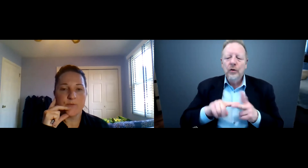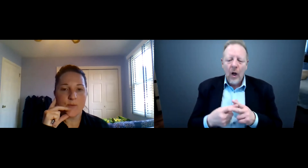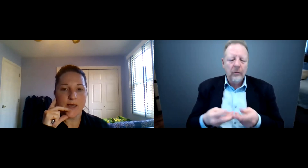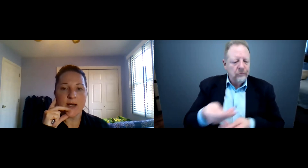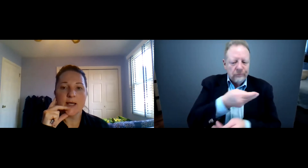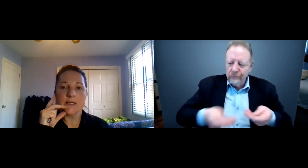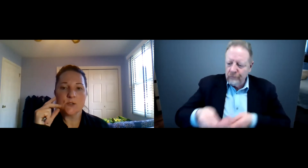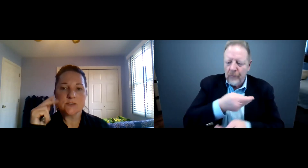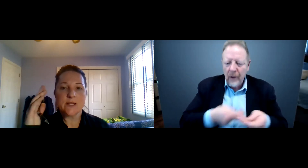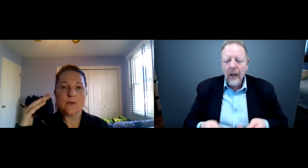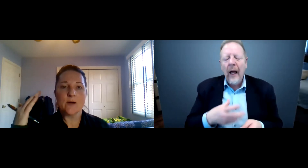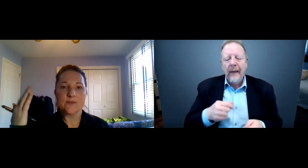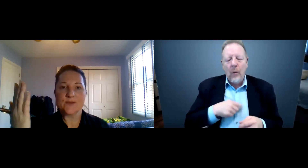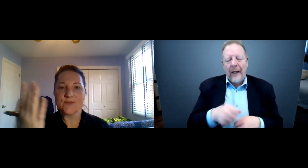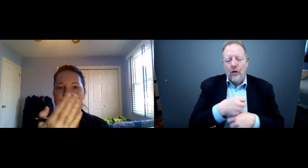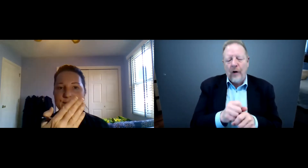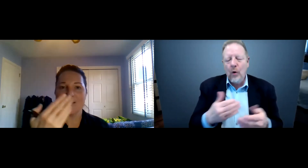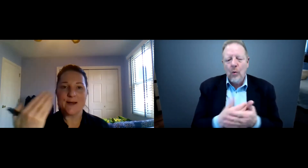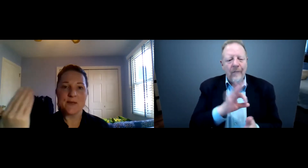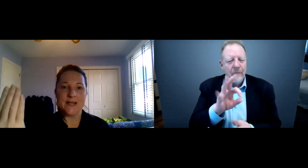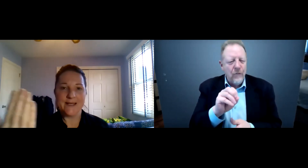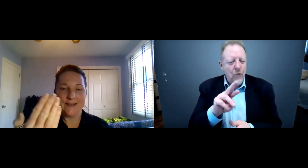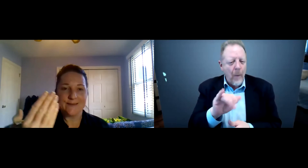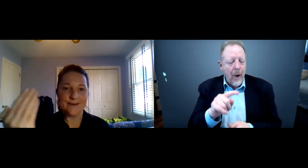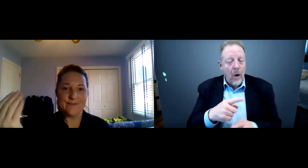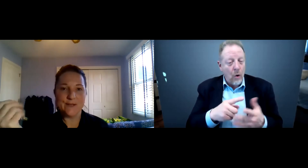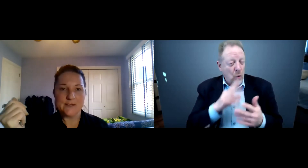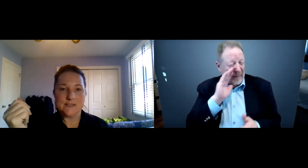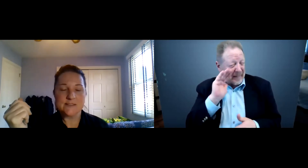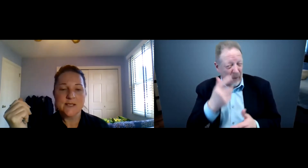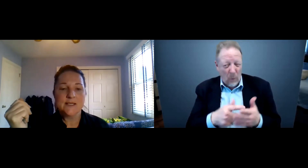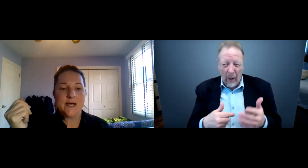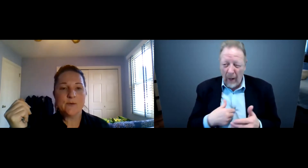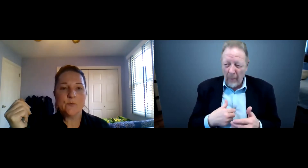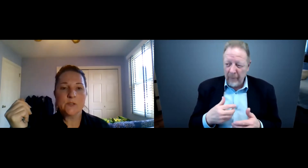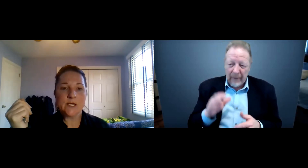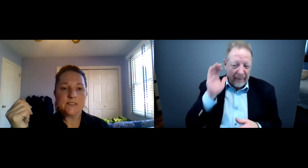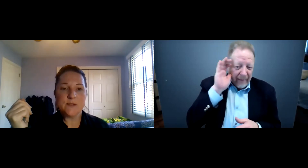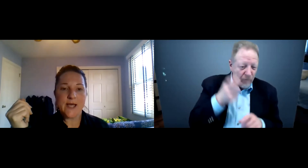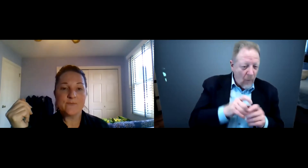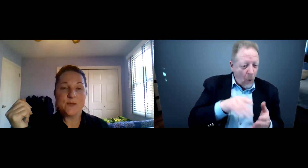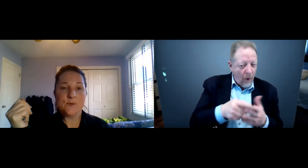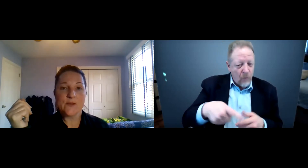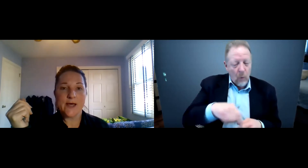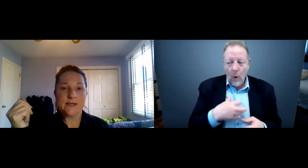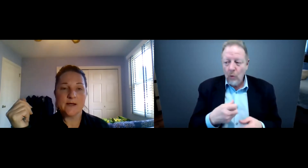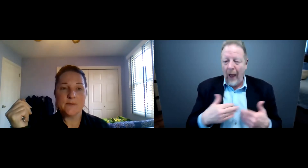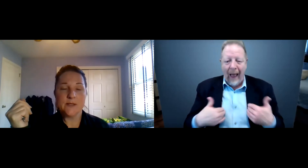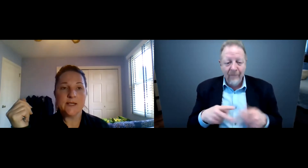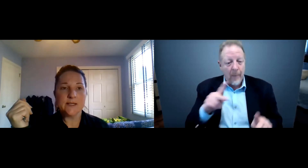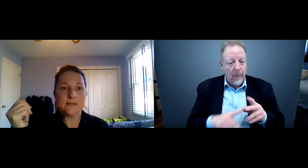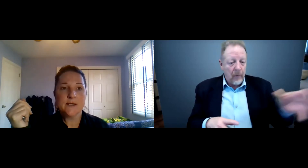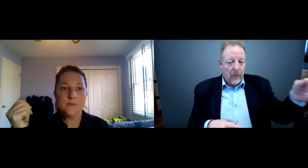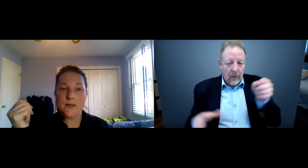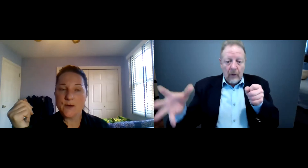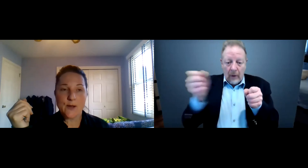about the format. It looks like what what I'm getting the feel is that we would like to have people that